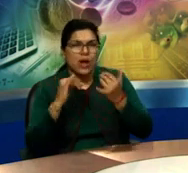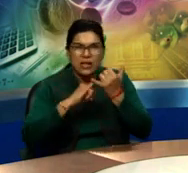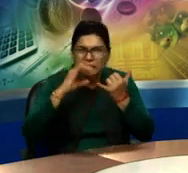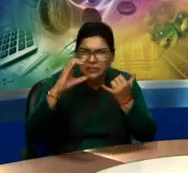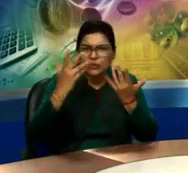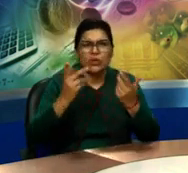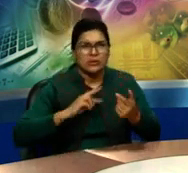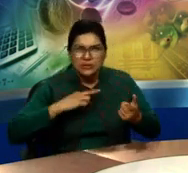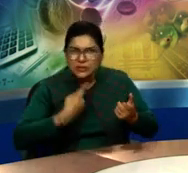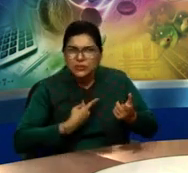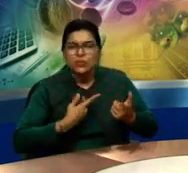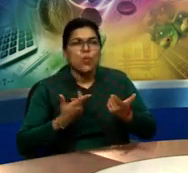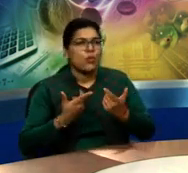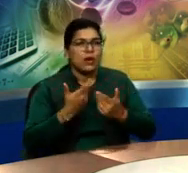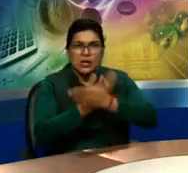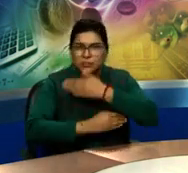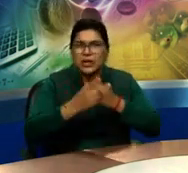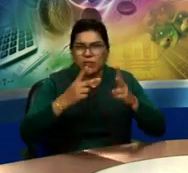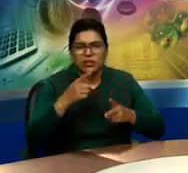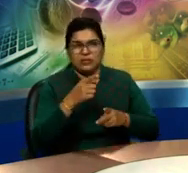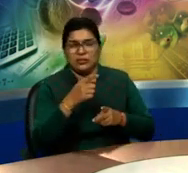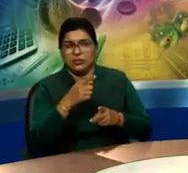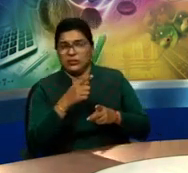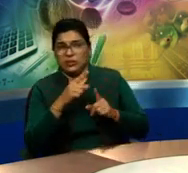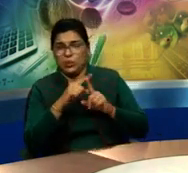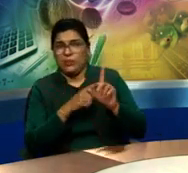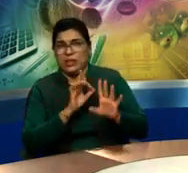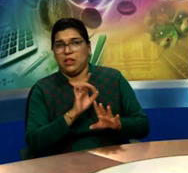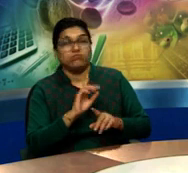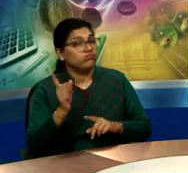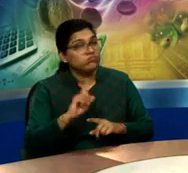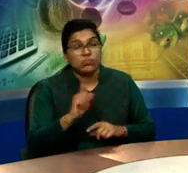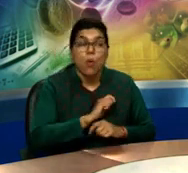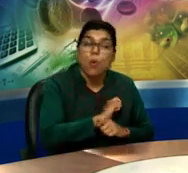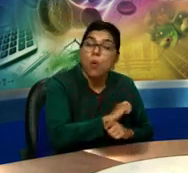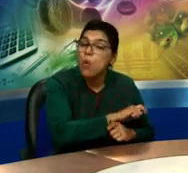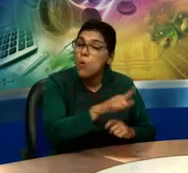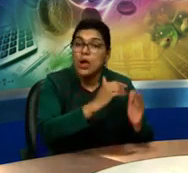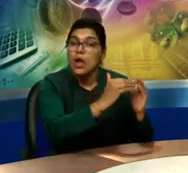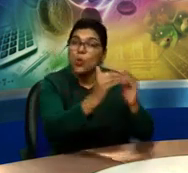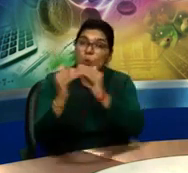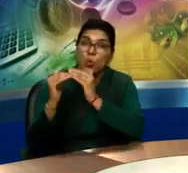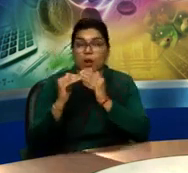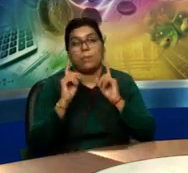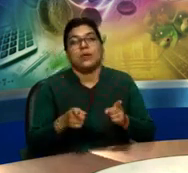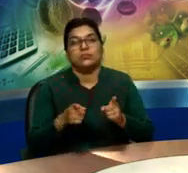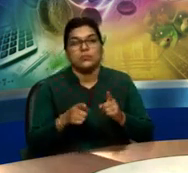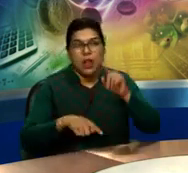and do not discriminate while doing your duty. That is everyone's equally.